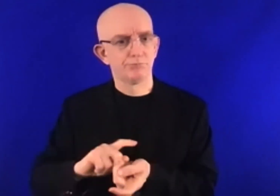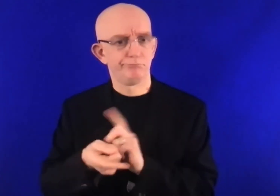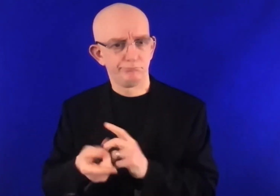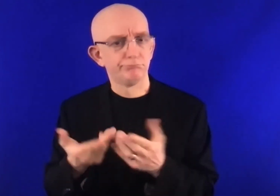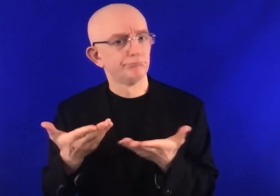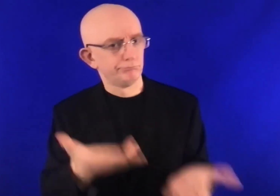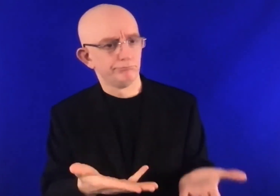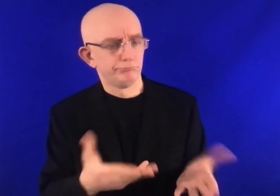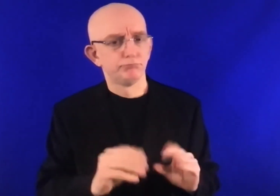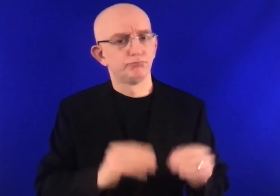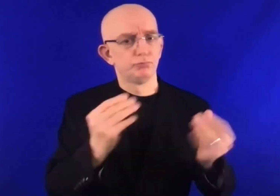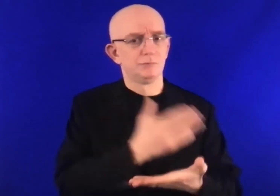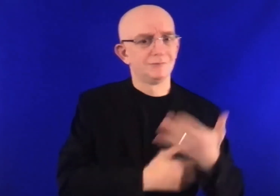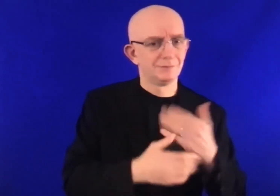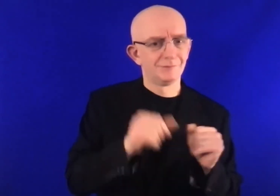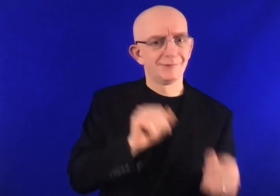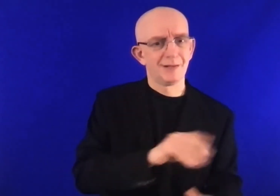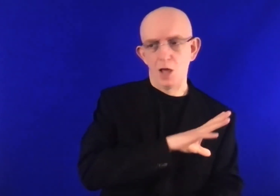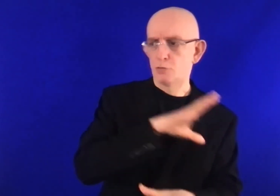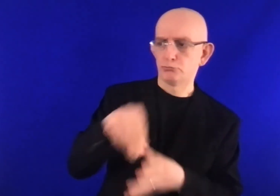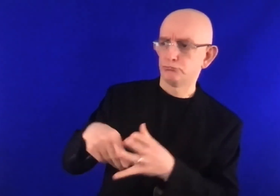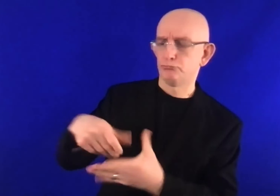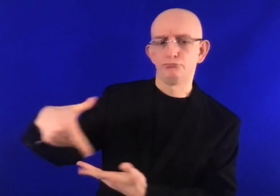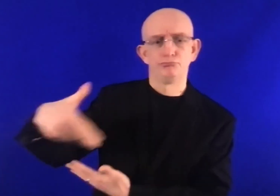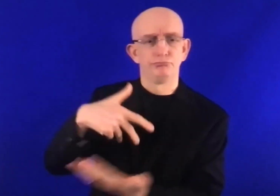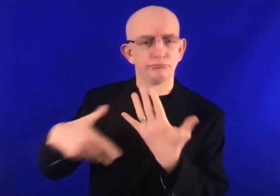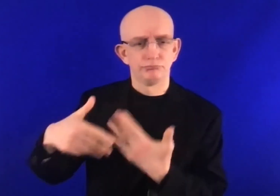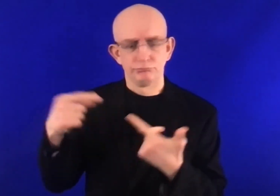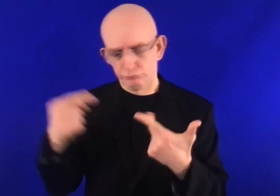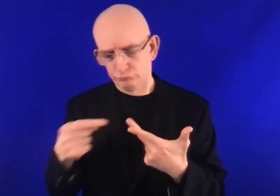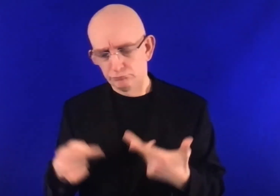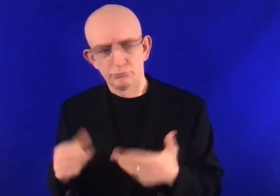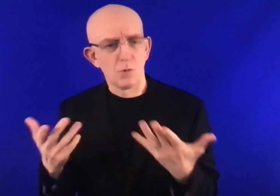order to carry out these changes in society?